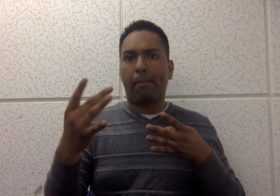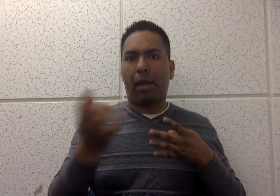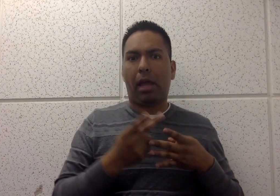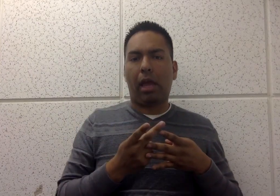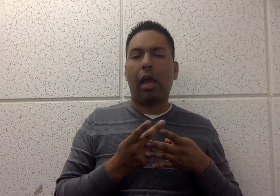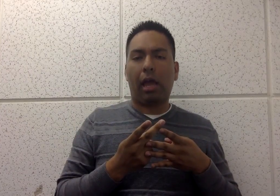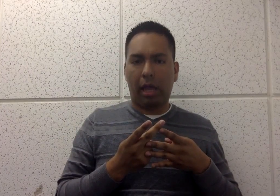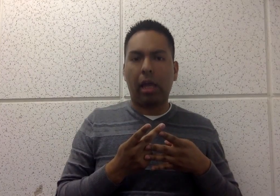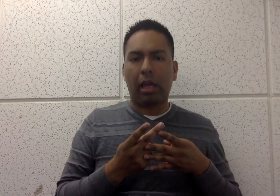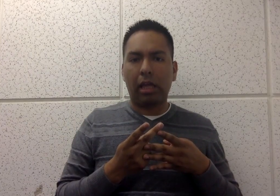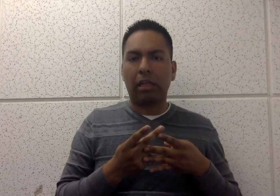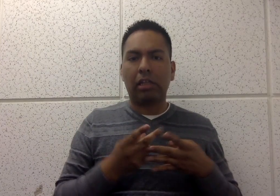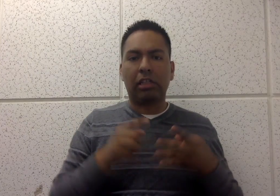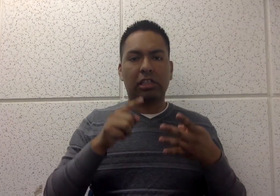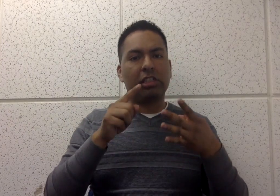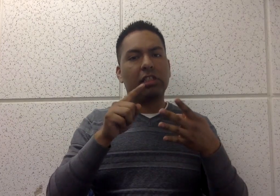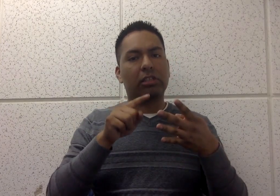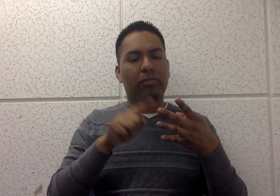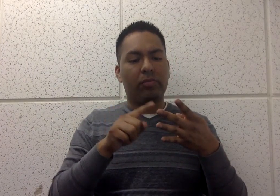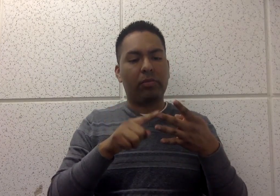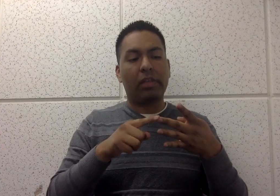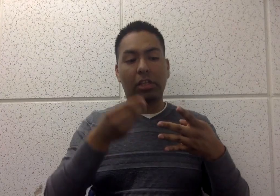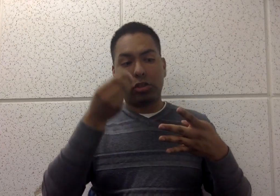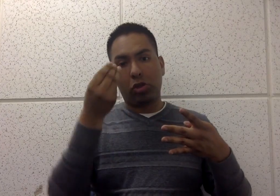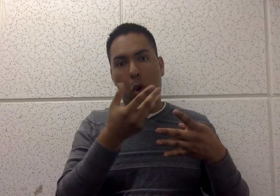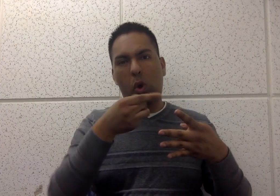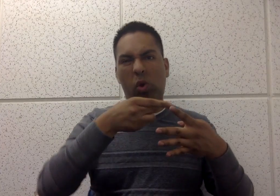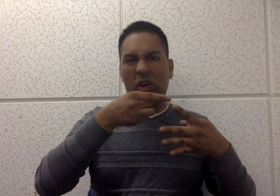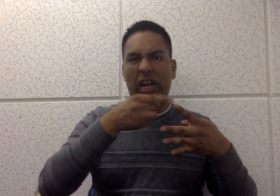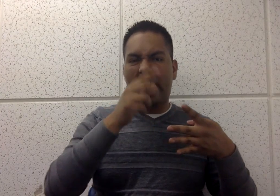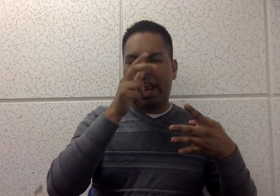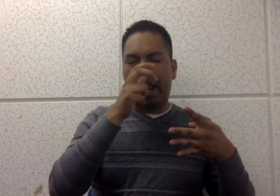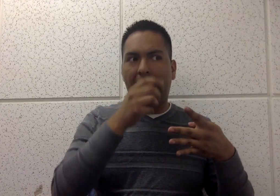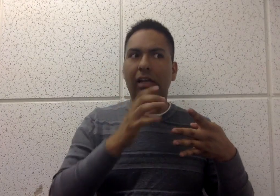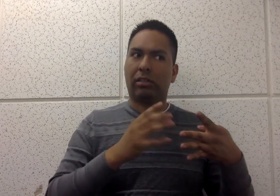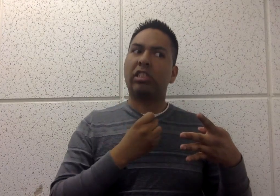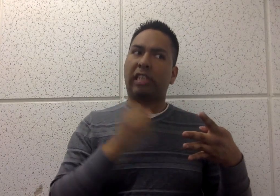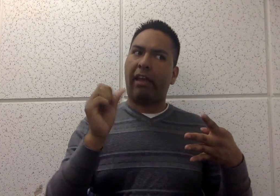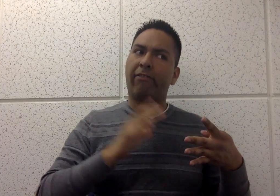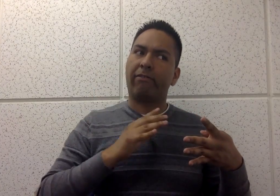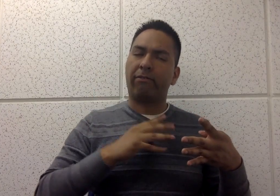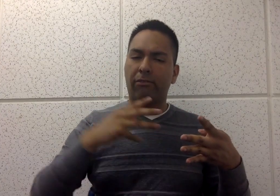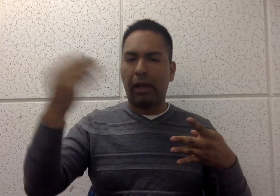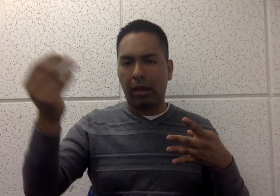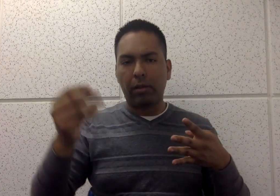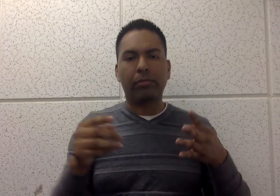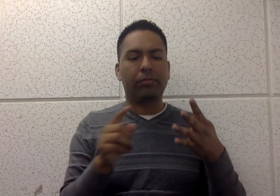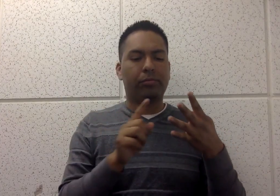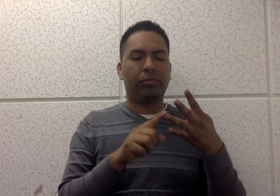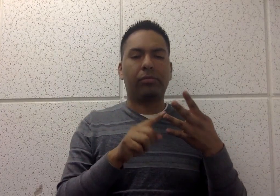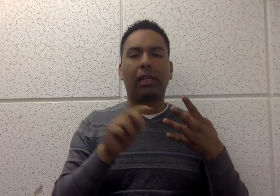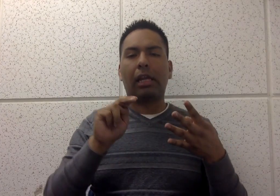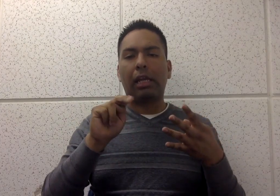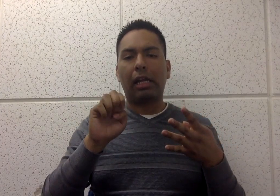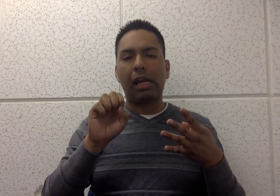back, they tell the foragers that it's safe to go out. Then the nest maintenance workers work inside the nest, and I wanted to say that the nests